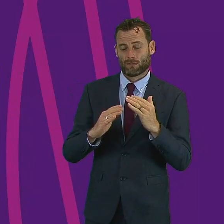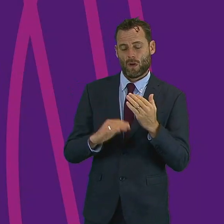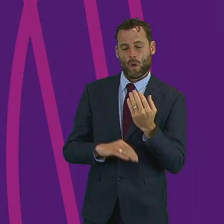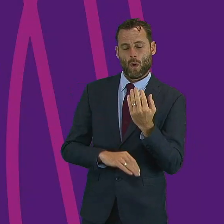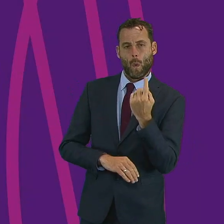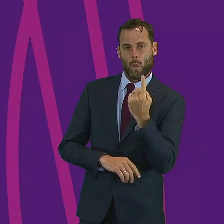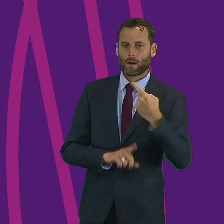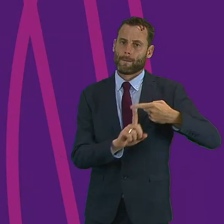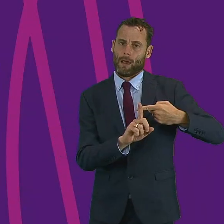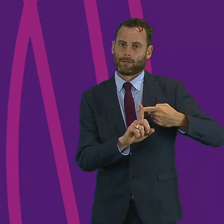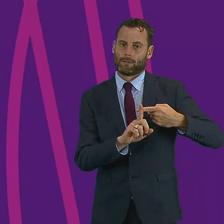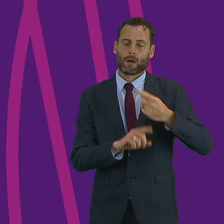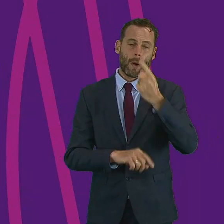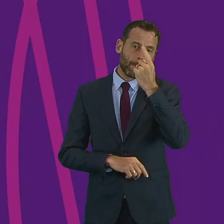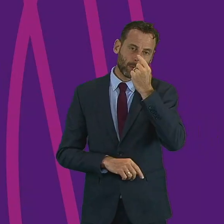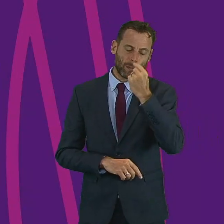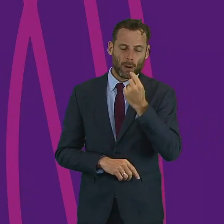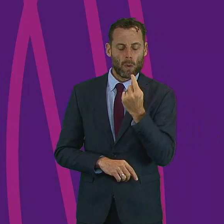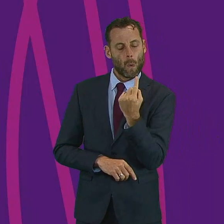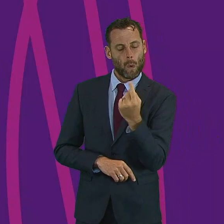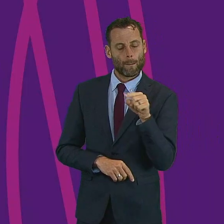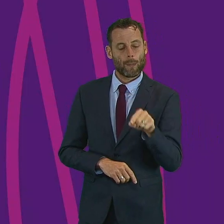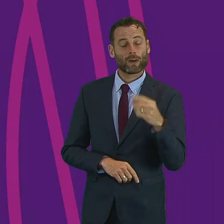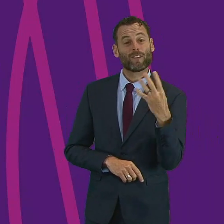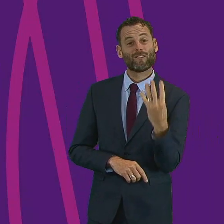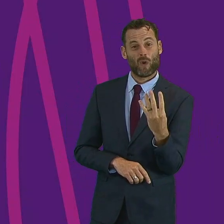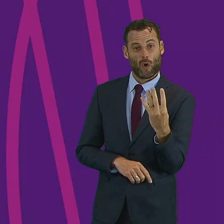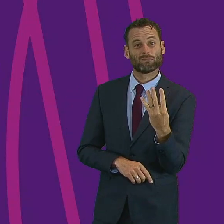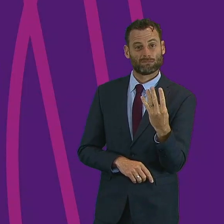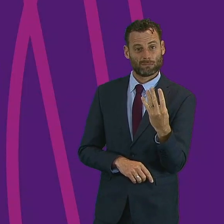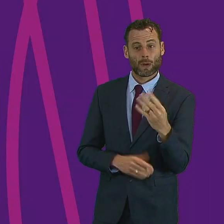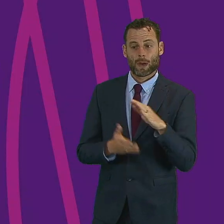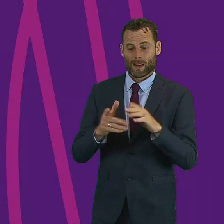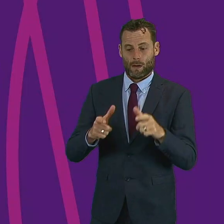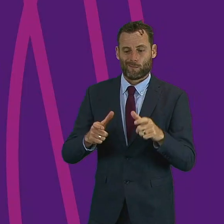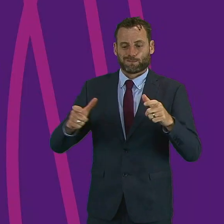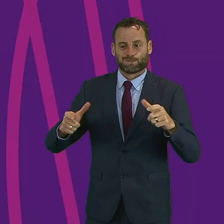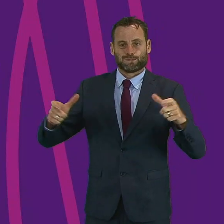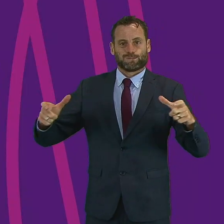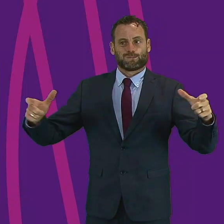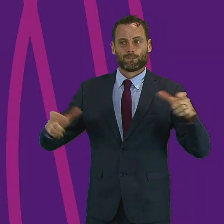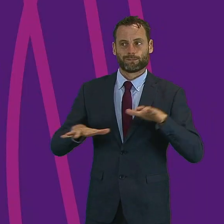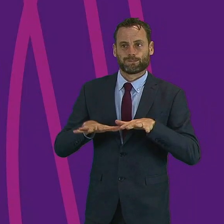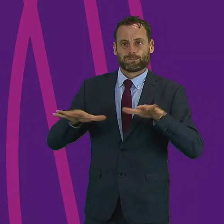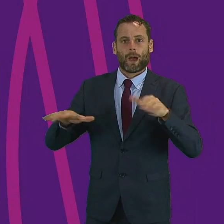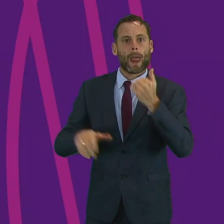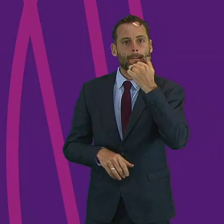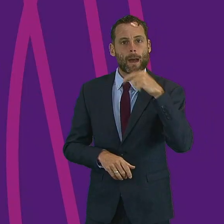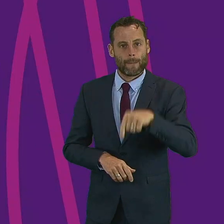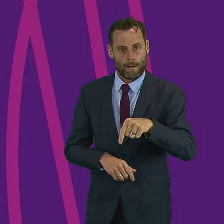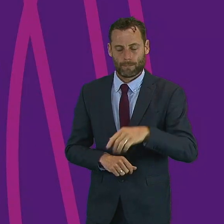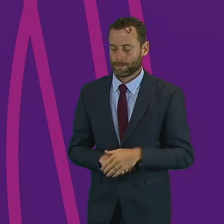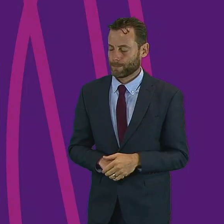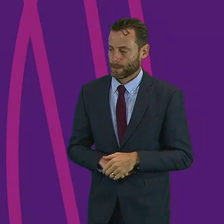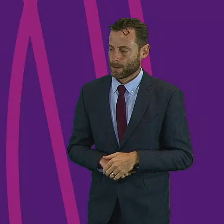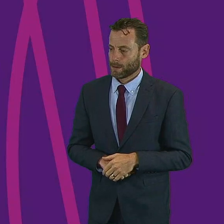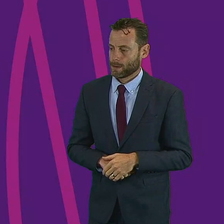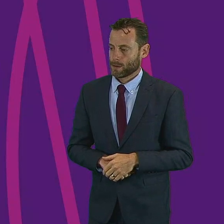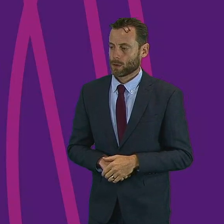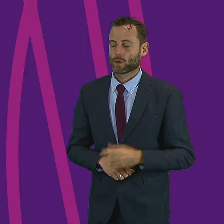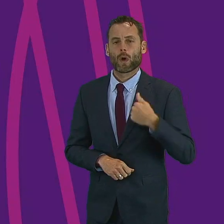Scotland, possibly as high as 1.4. Of course, we hope that the new rules which came into effect on Monday will help